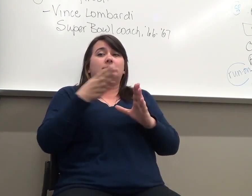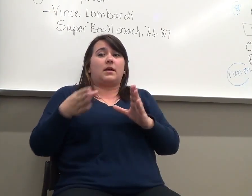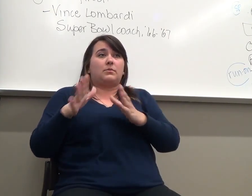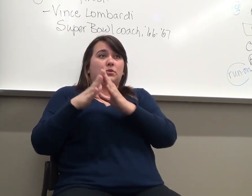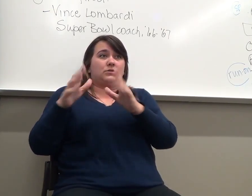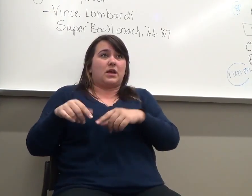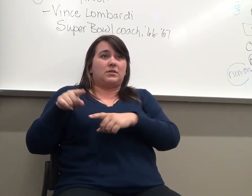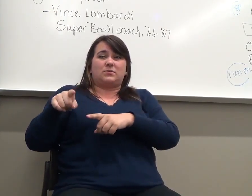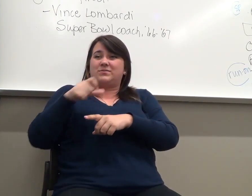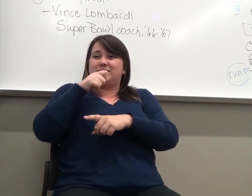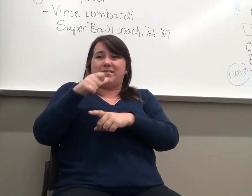focus?